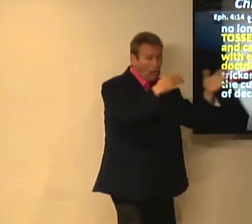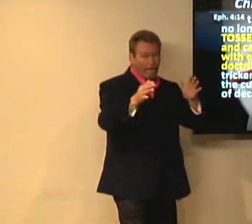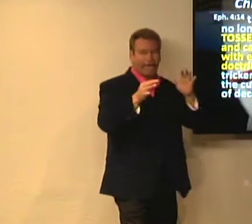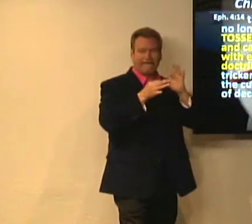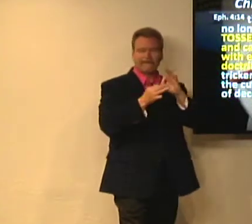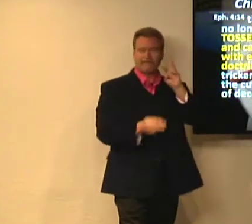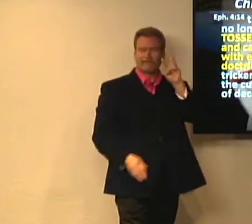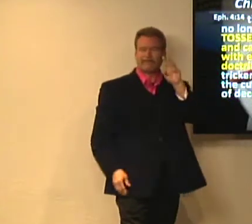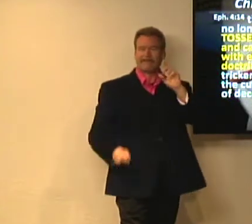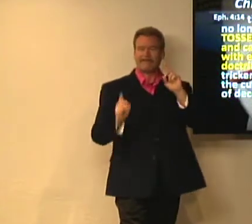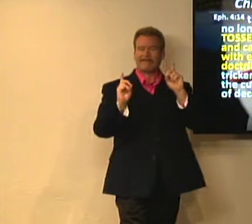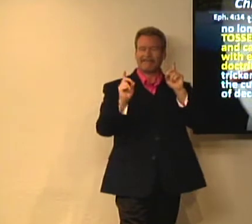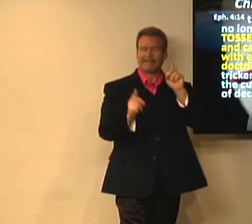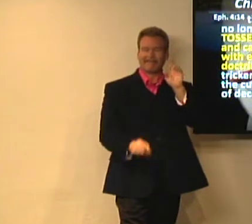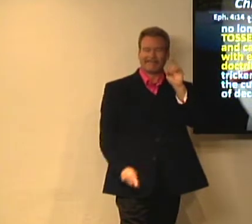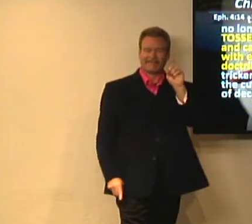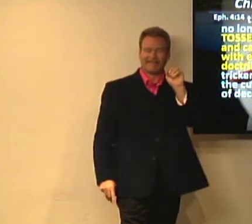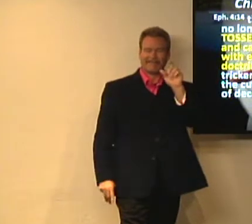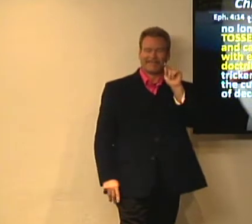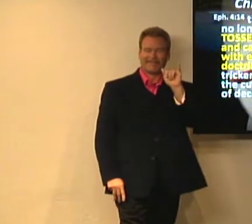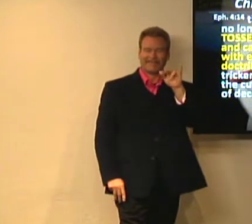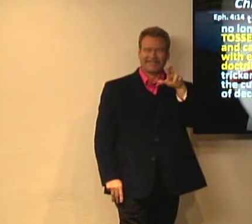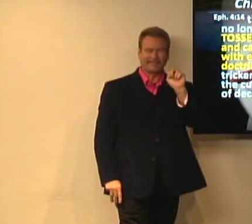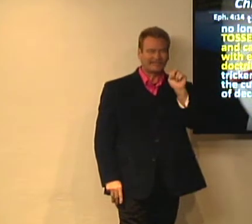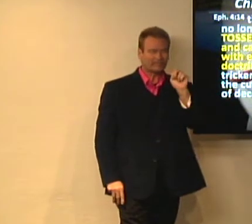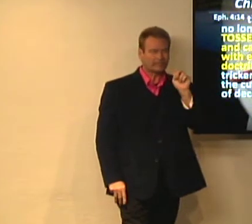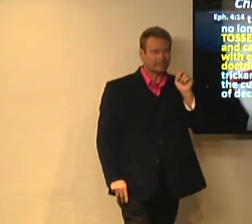Think of every wave that's tossed and every wind of doctrine.